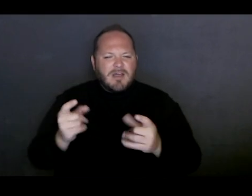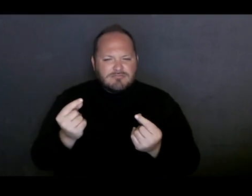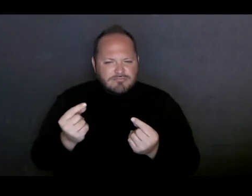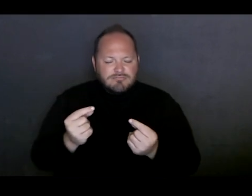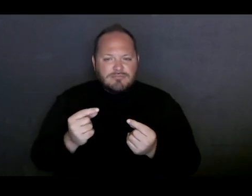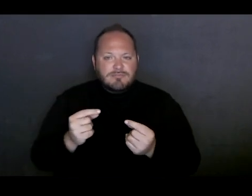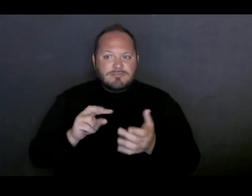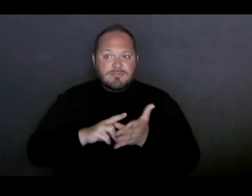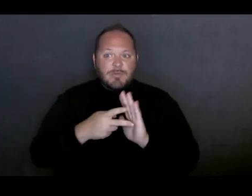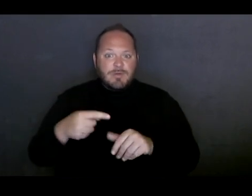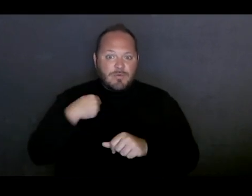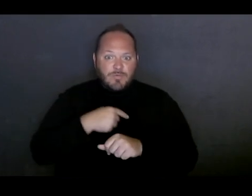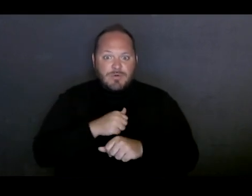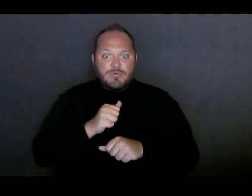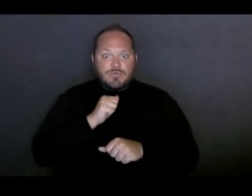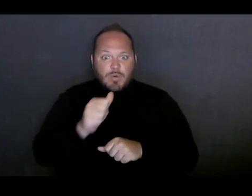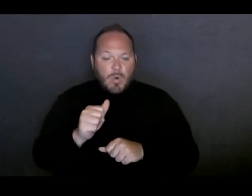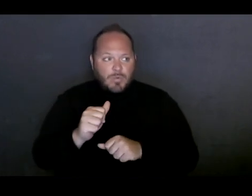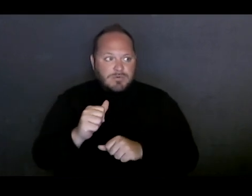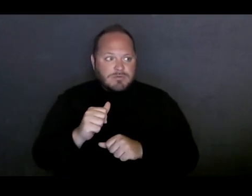similar situations in the future?